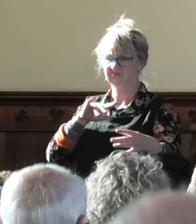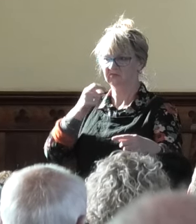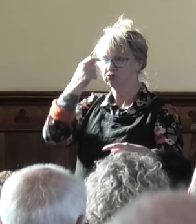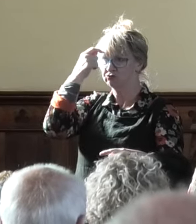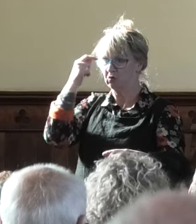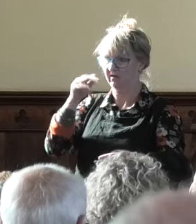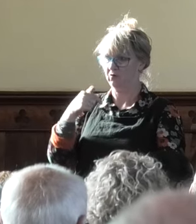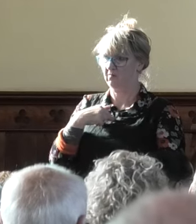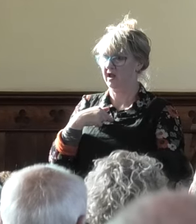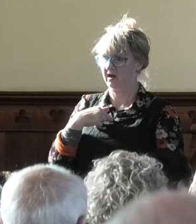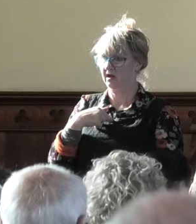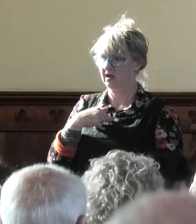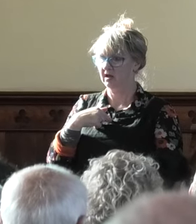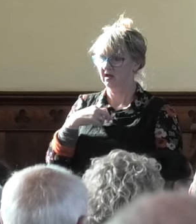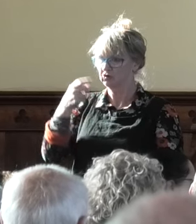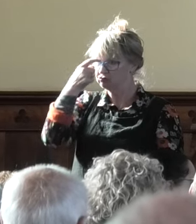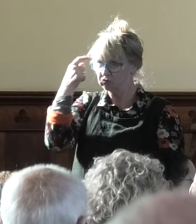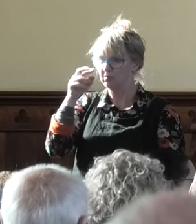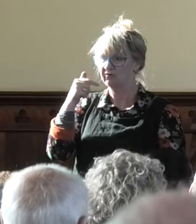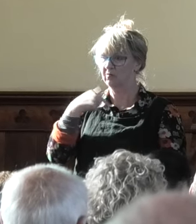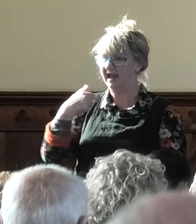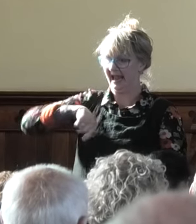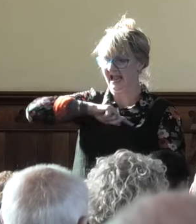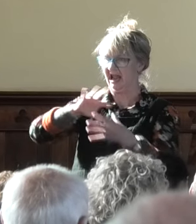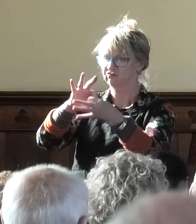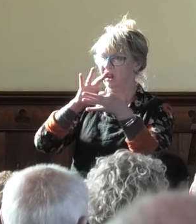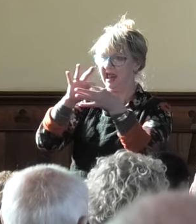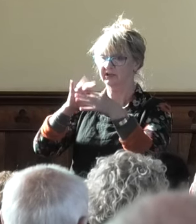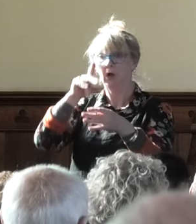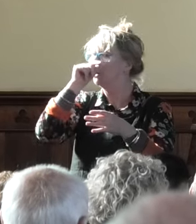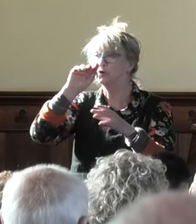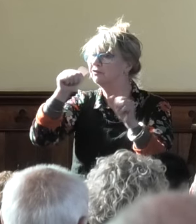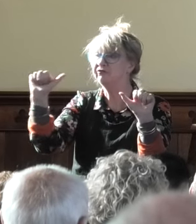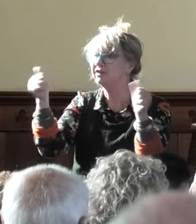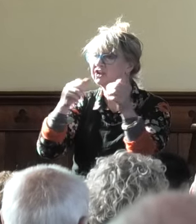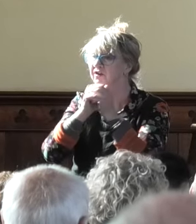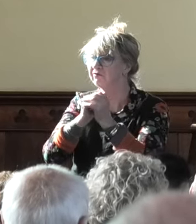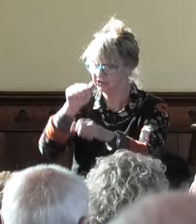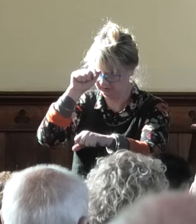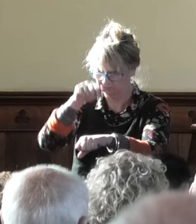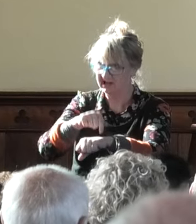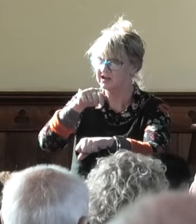trauma, and trauma for me and our relationship. In fact, it could have ended the friendship on the spot.